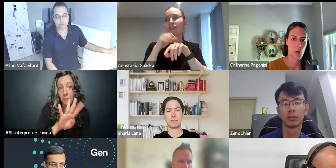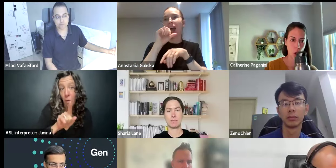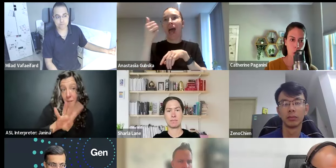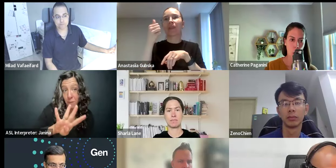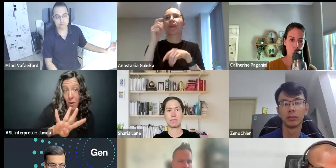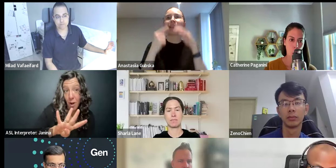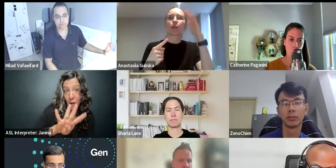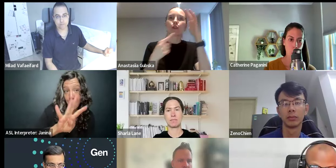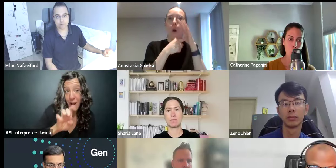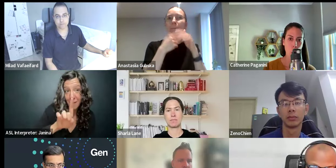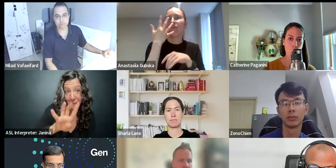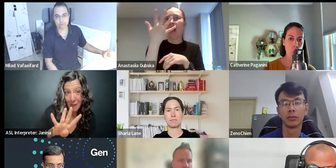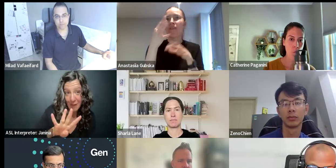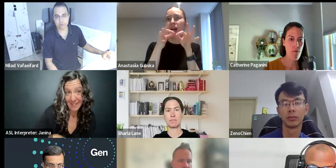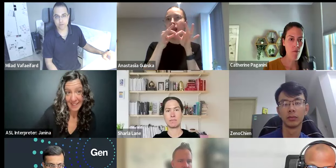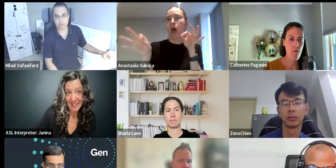are...